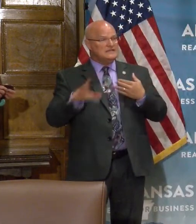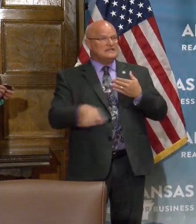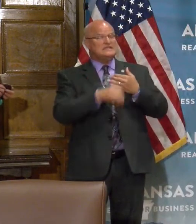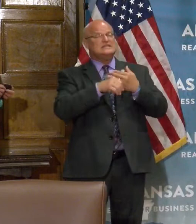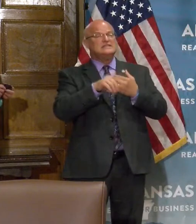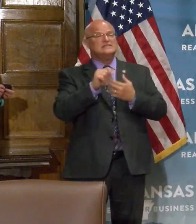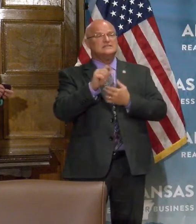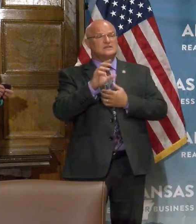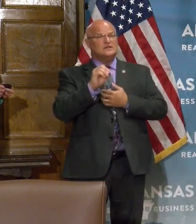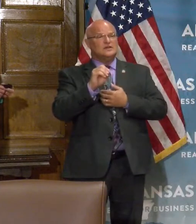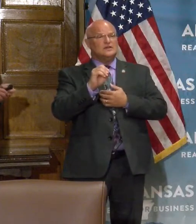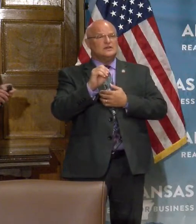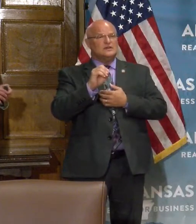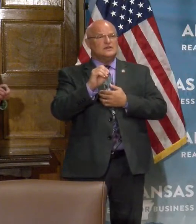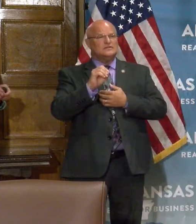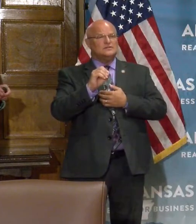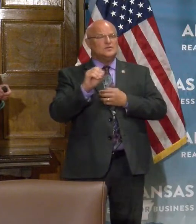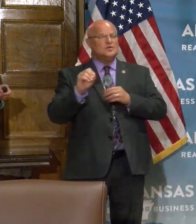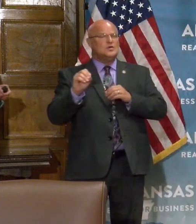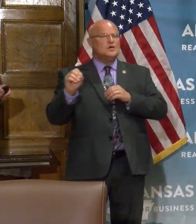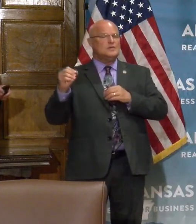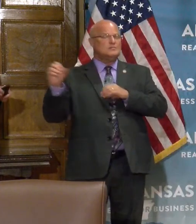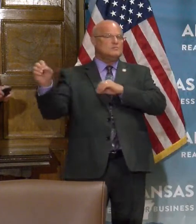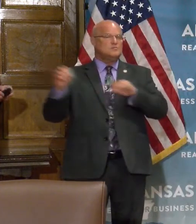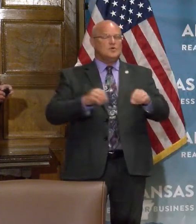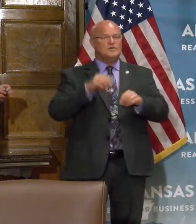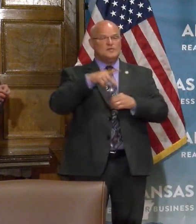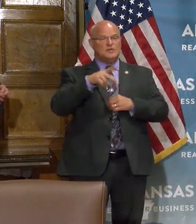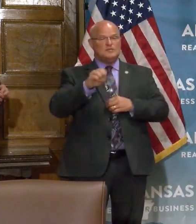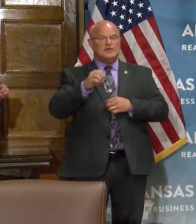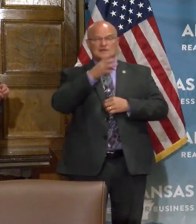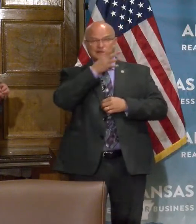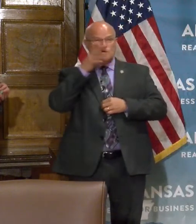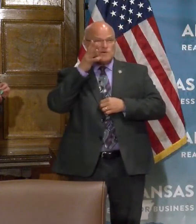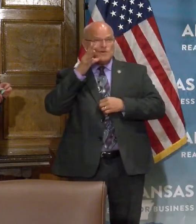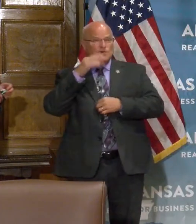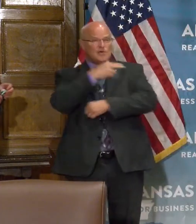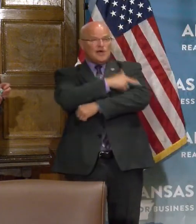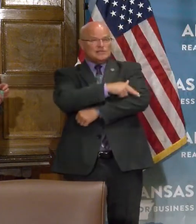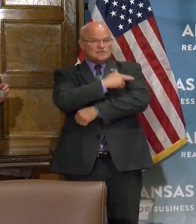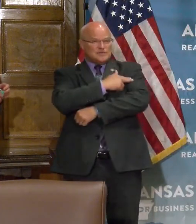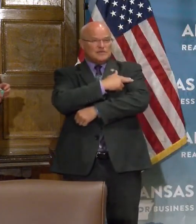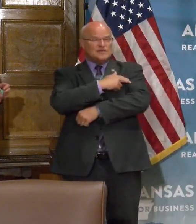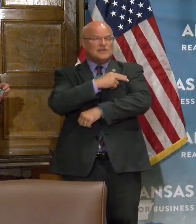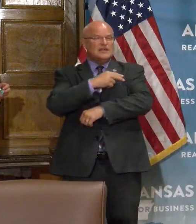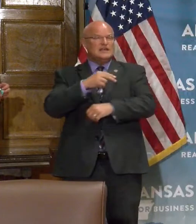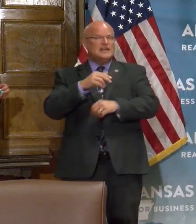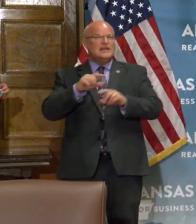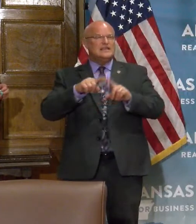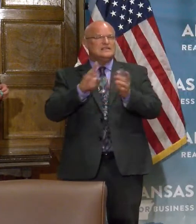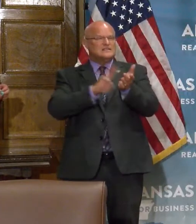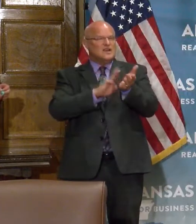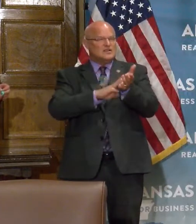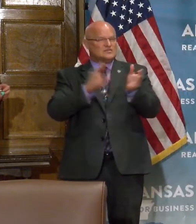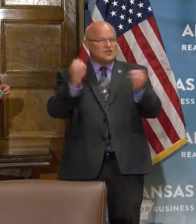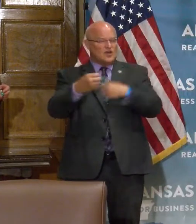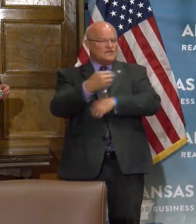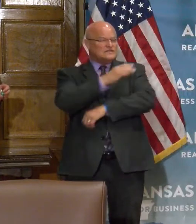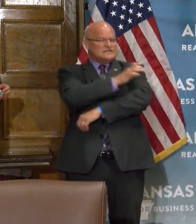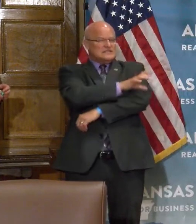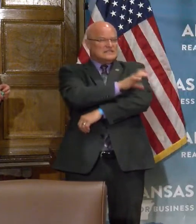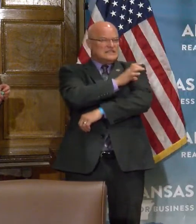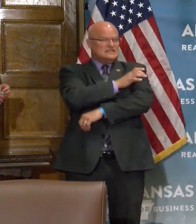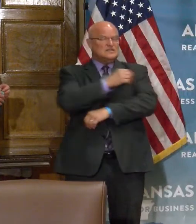to moving PPE to our rural community and our hospitals and our physician clinics, we've been able to help supply